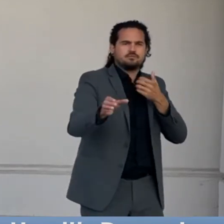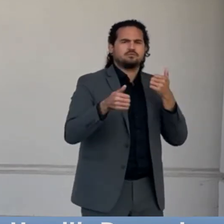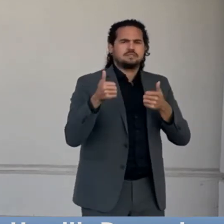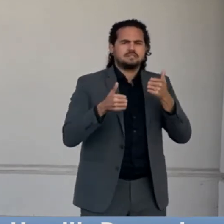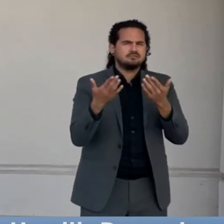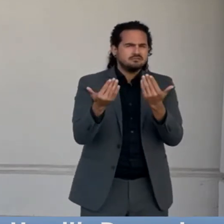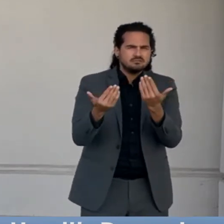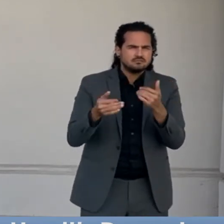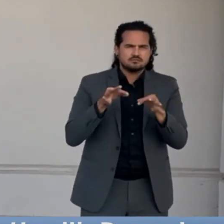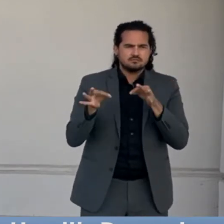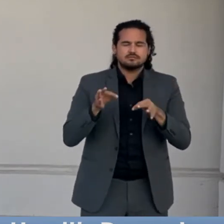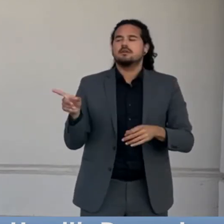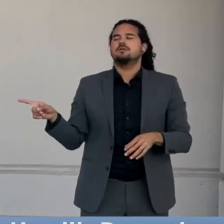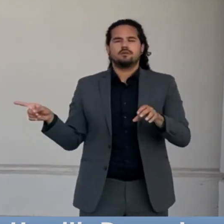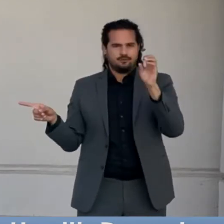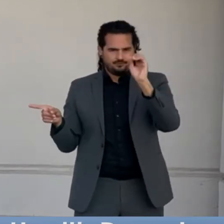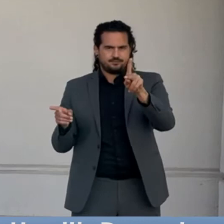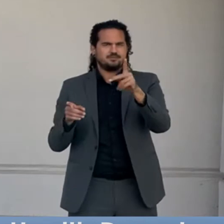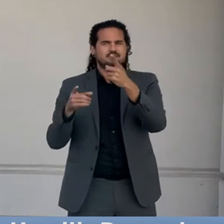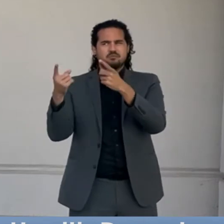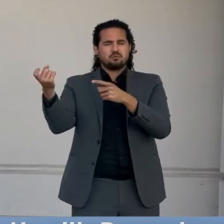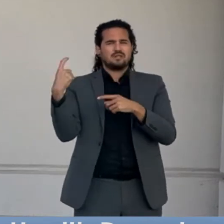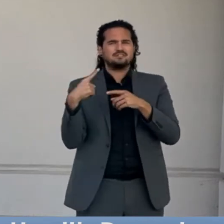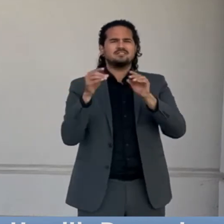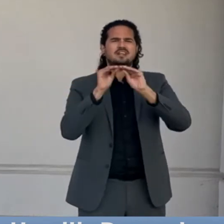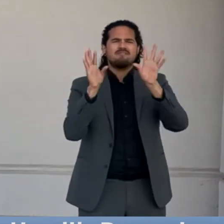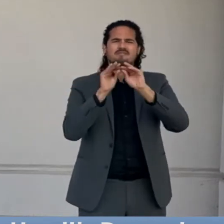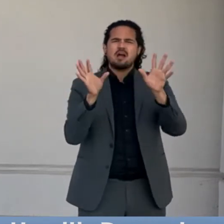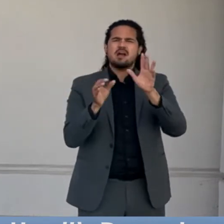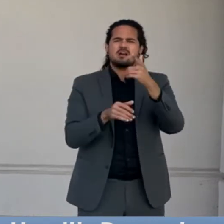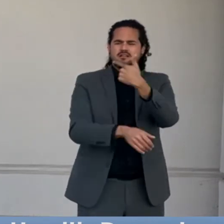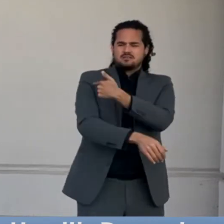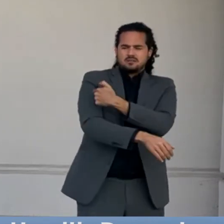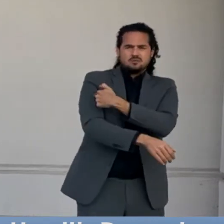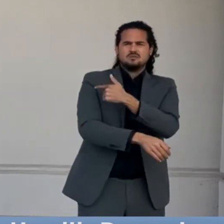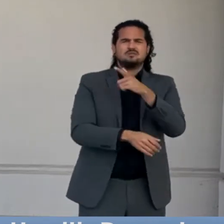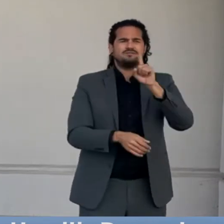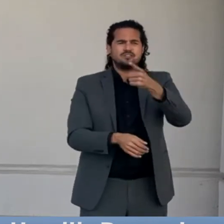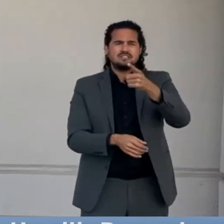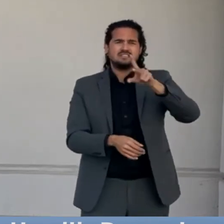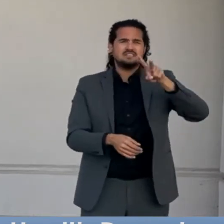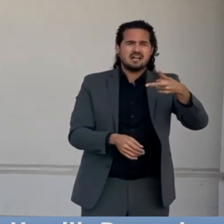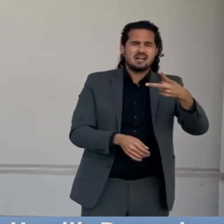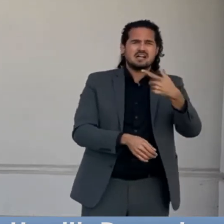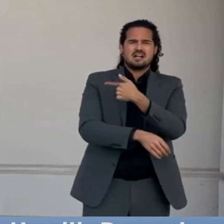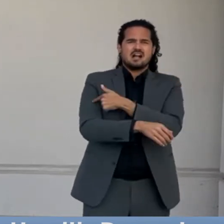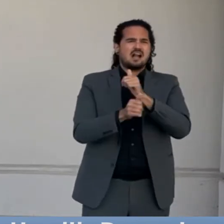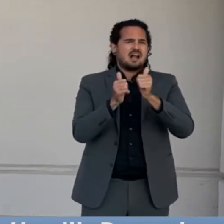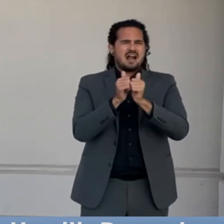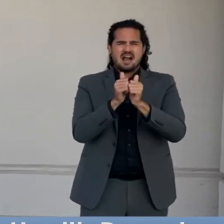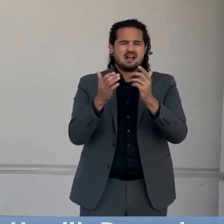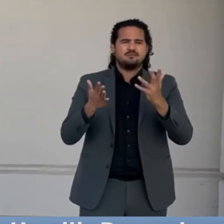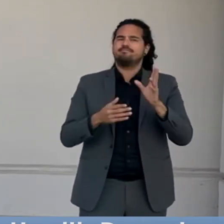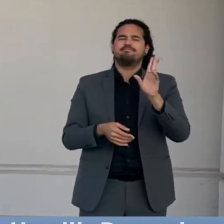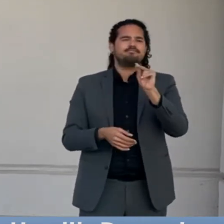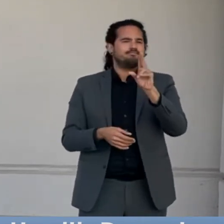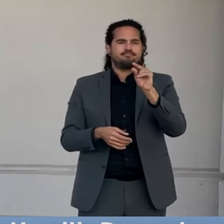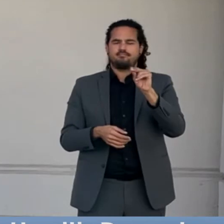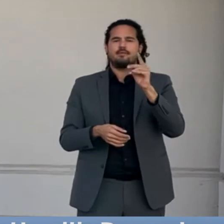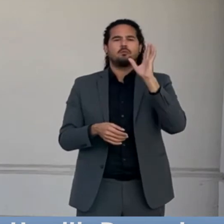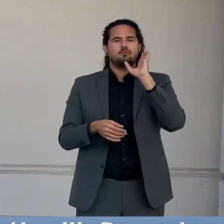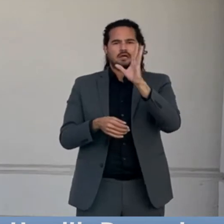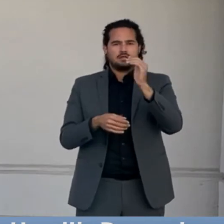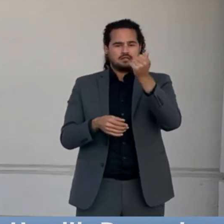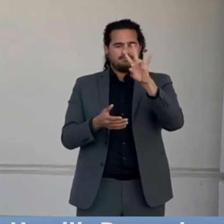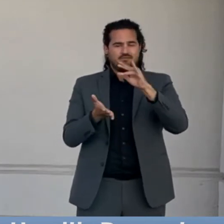the vaccine that we're getting is going to be used for first dose and second dose. The answer is no. This is going to be used just for the first dose. We have